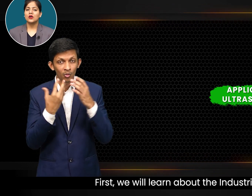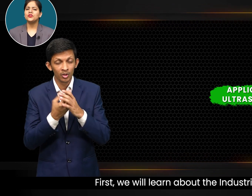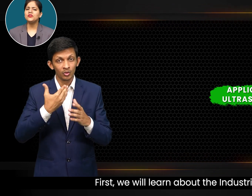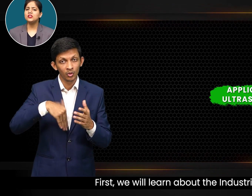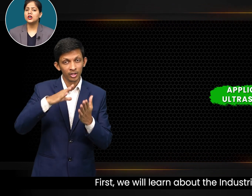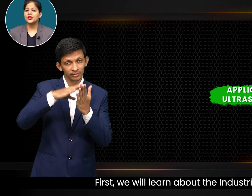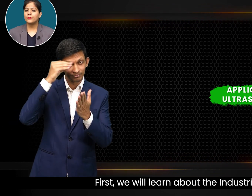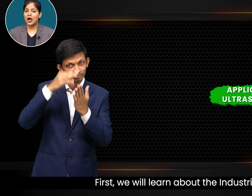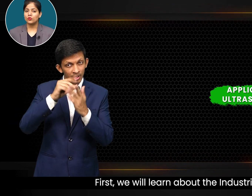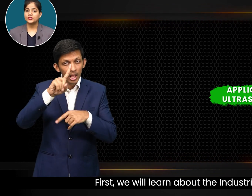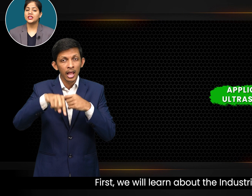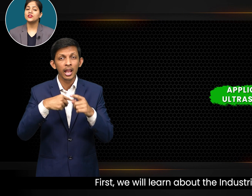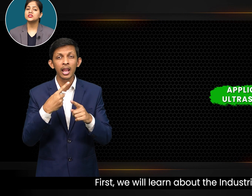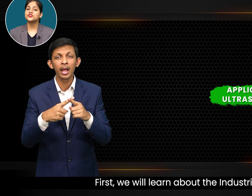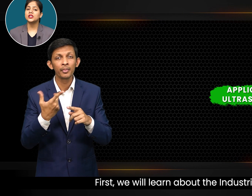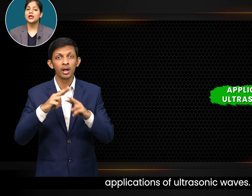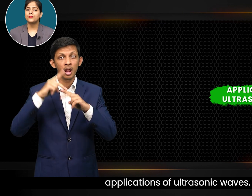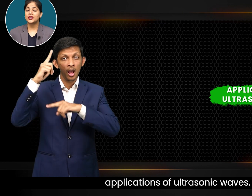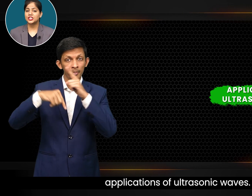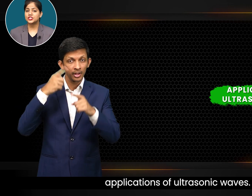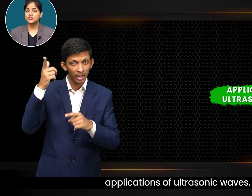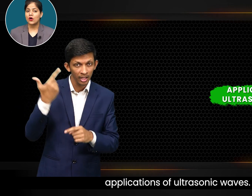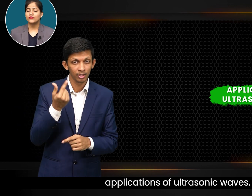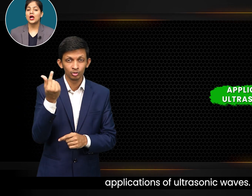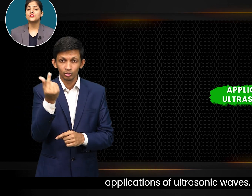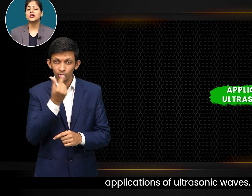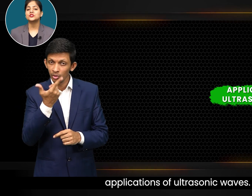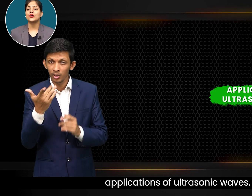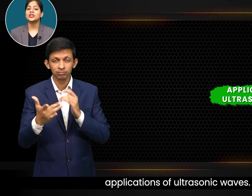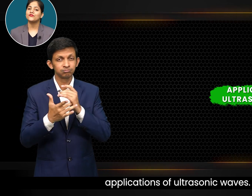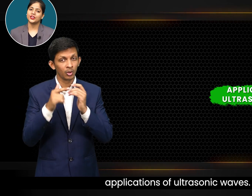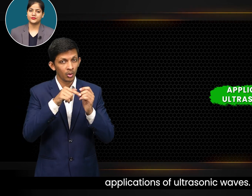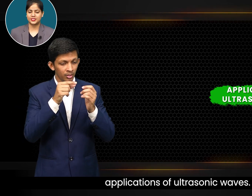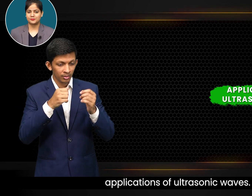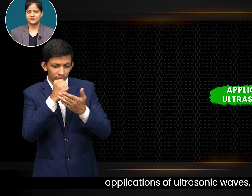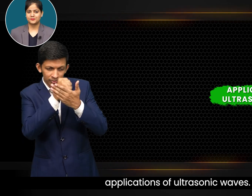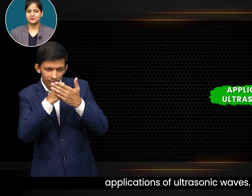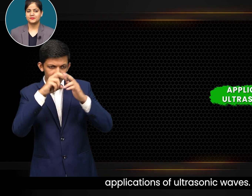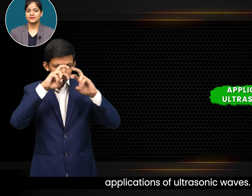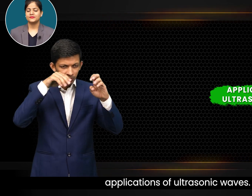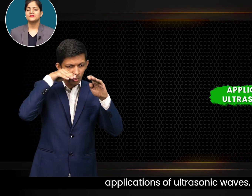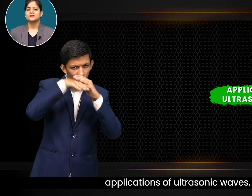First, we will learn about the industrial applications of ultrasonic waves.